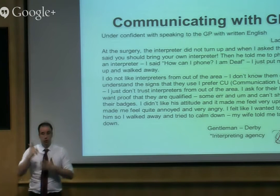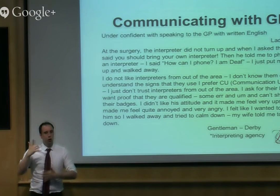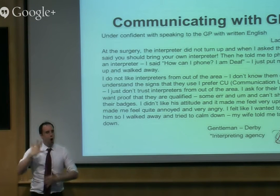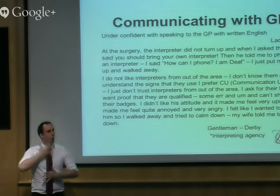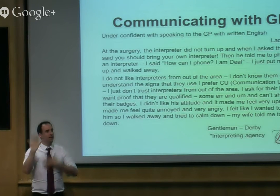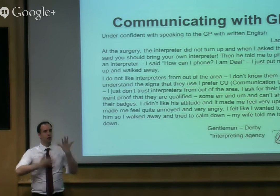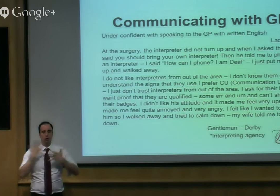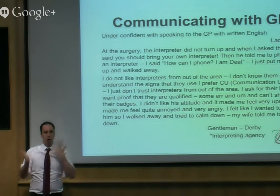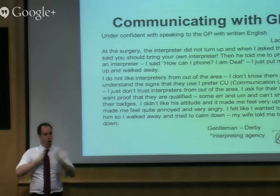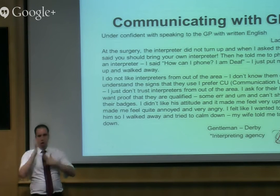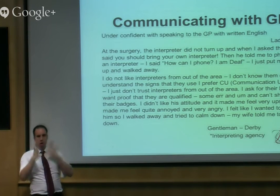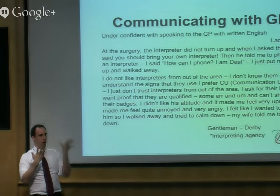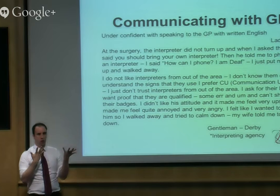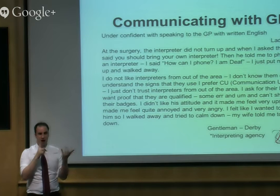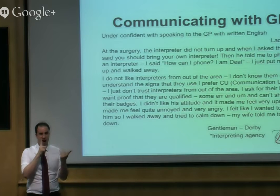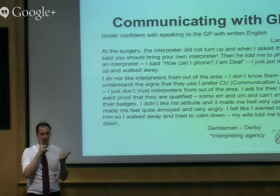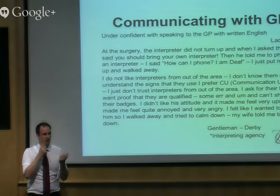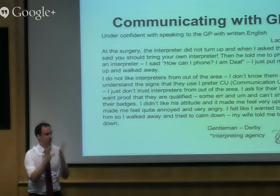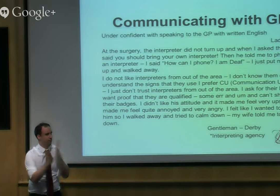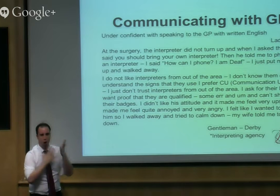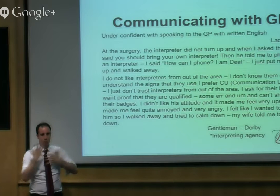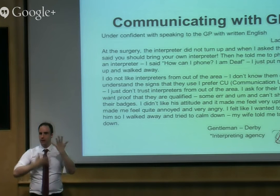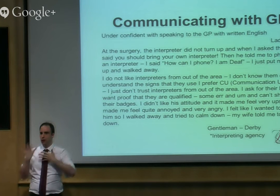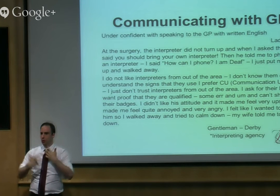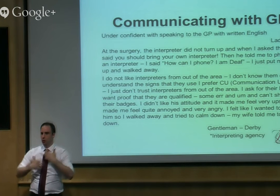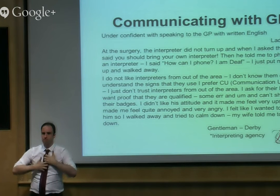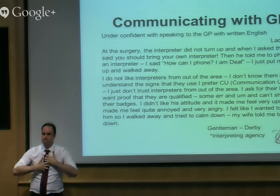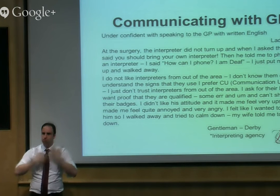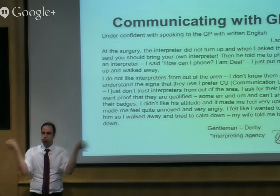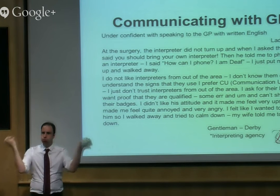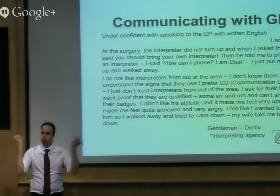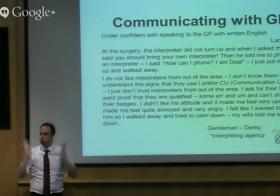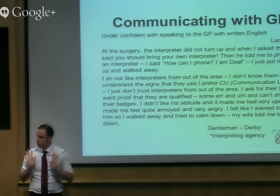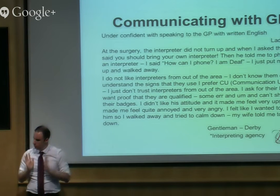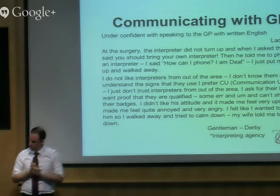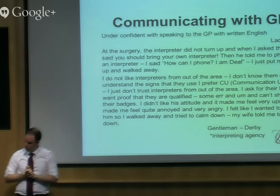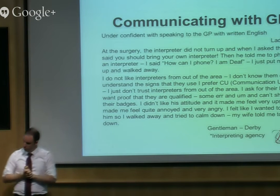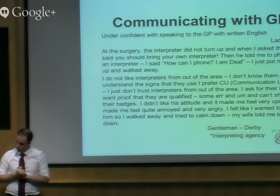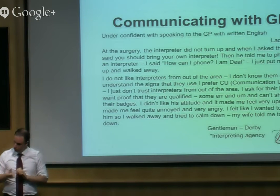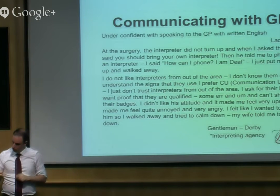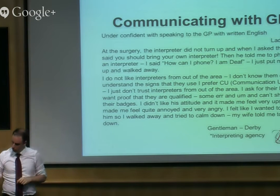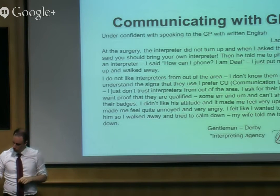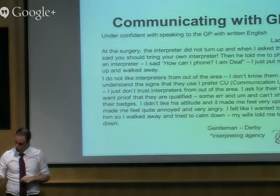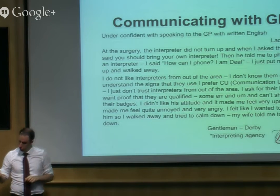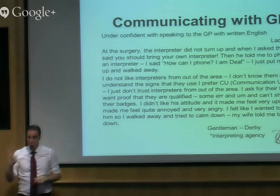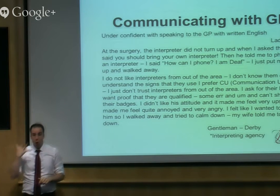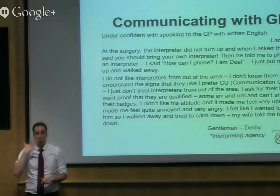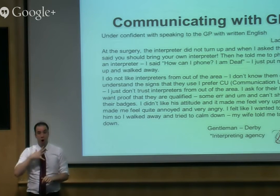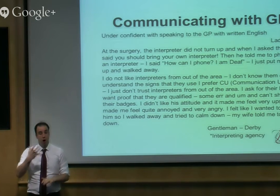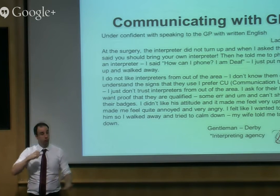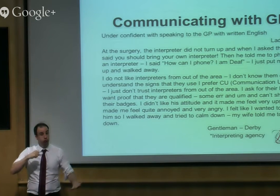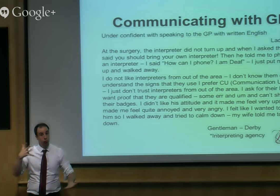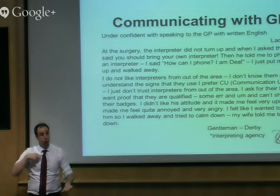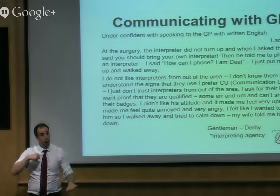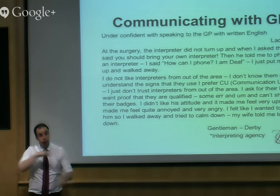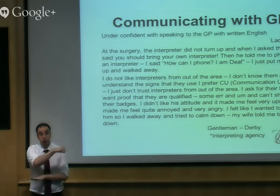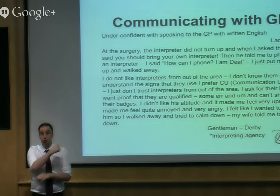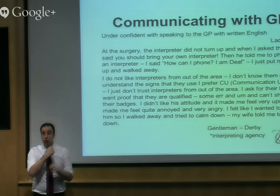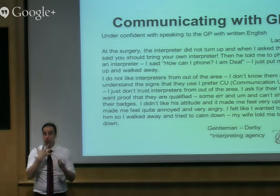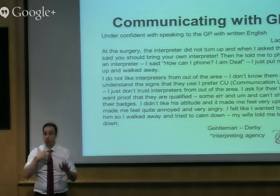So this person, upon arriving to the GP surgery, asked for evidence of their NRCPD badge, which they didn't have and they didn't show. And